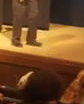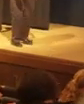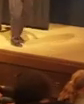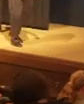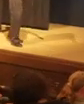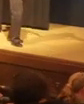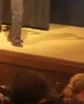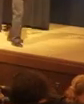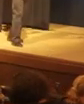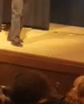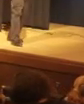of Gallaudet.